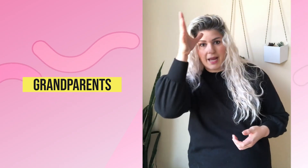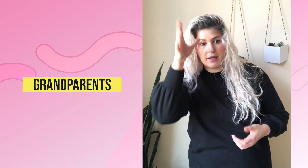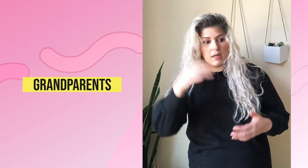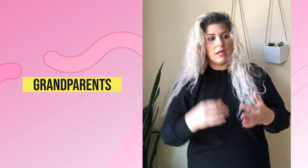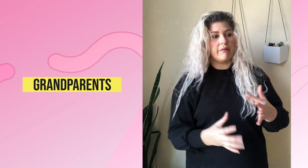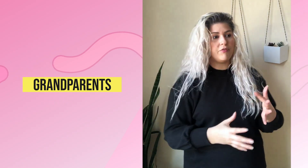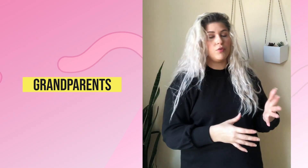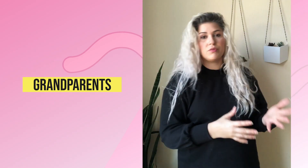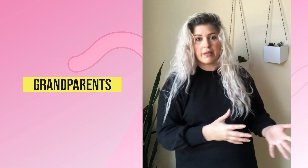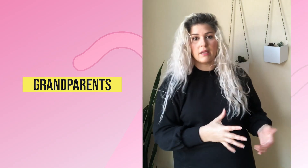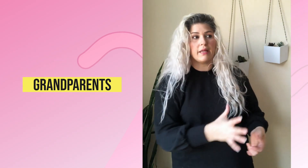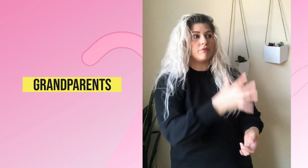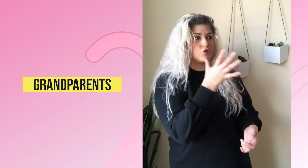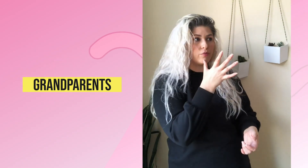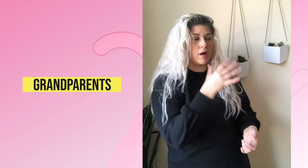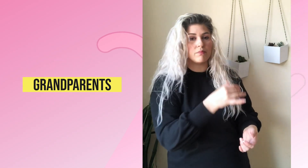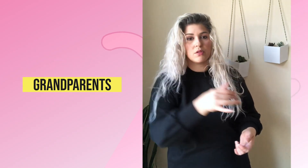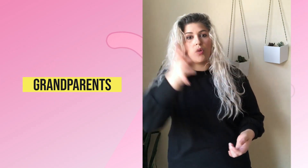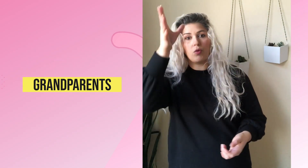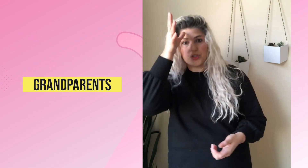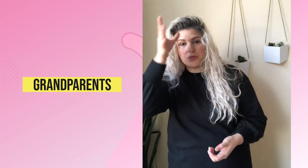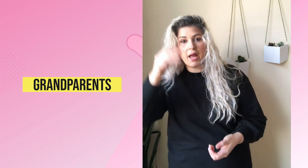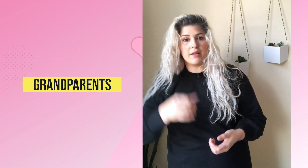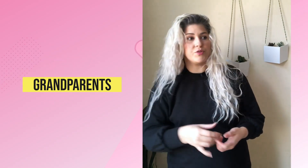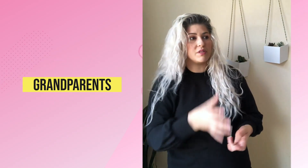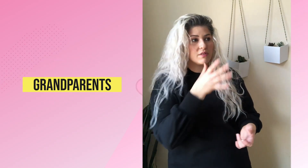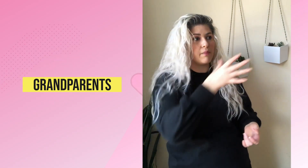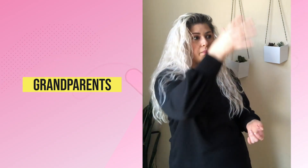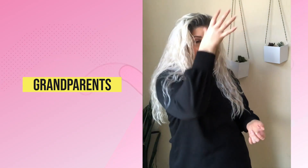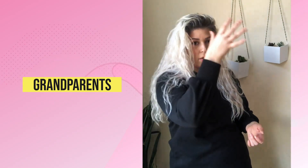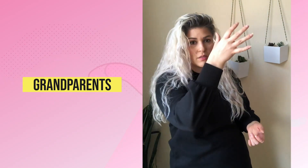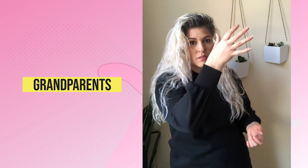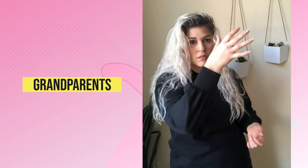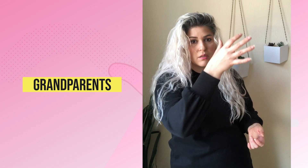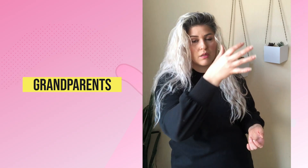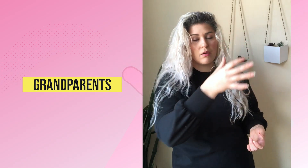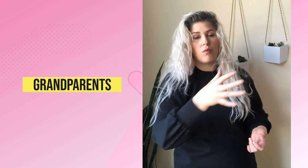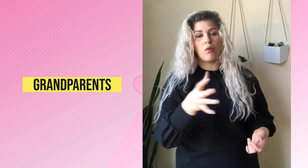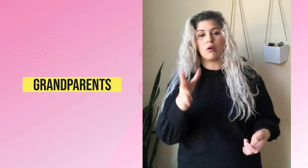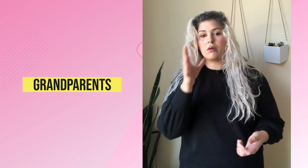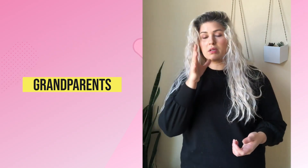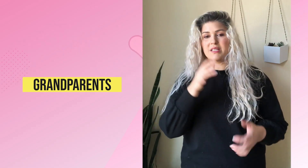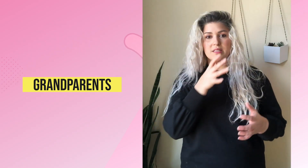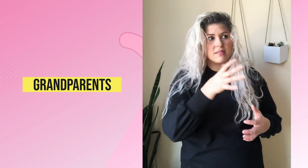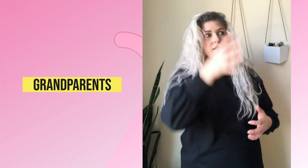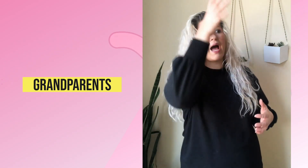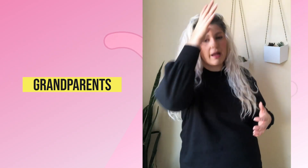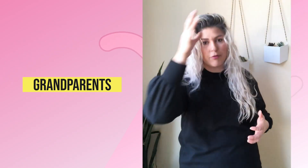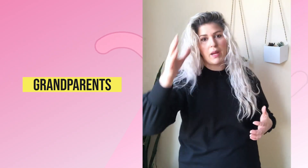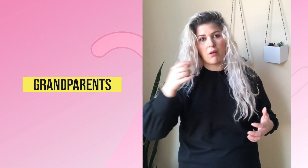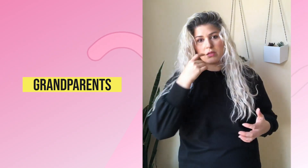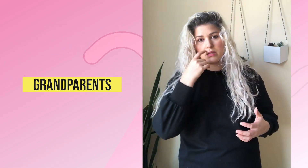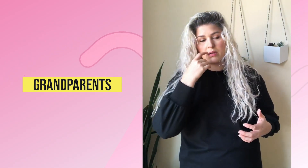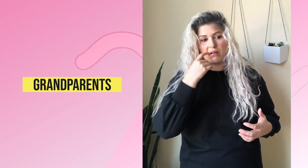mom, dad. Even if you technically have 2 moms or 2 dads, you would still say parents, or, because this is the